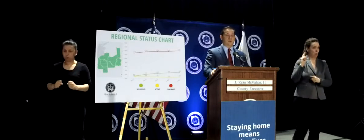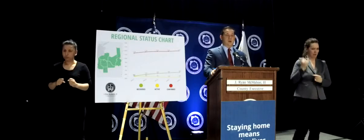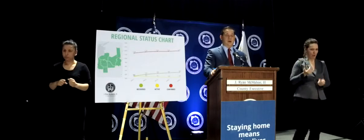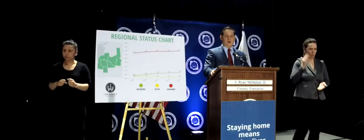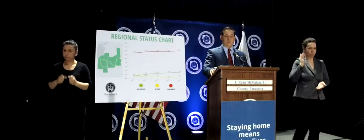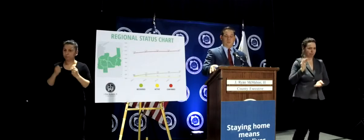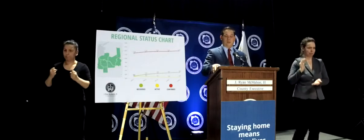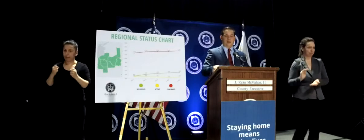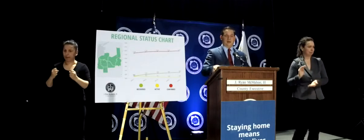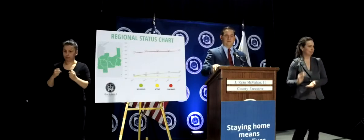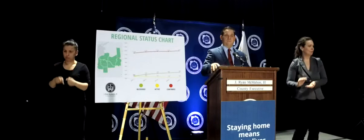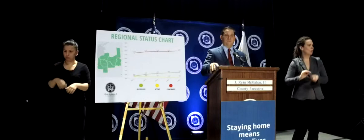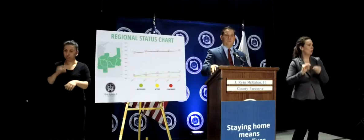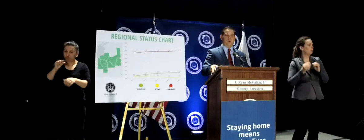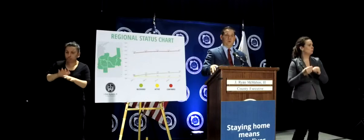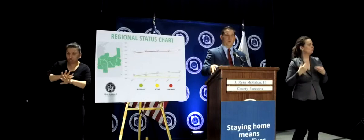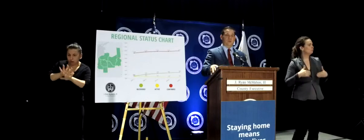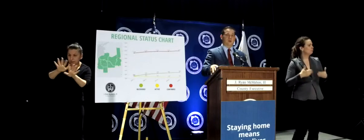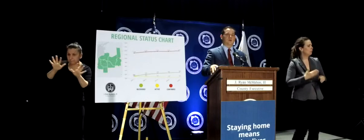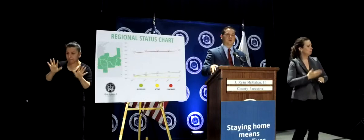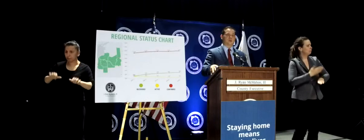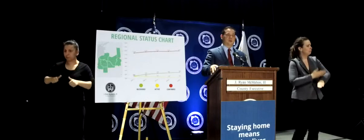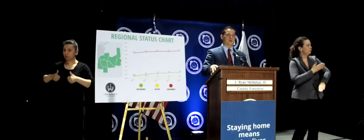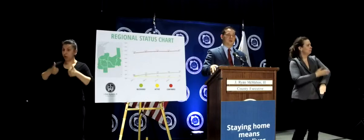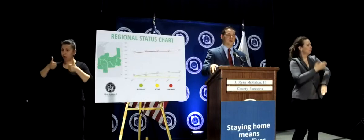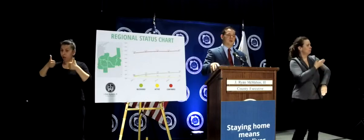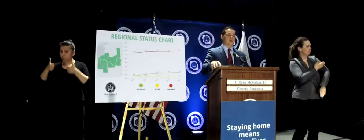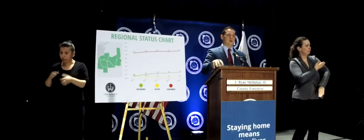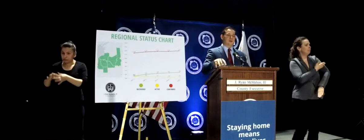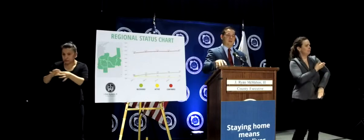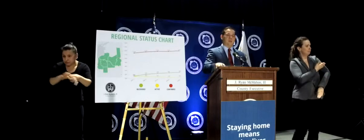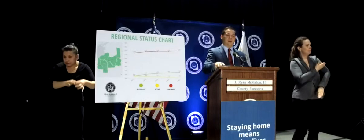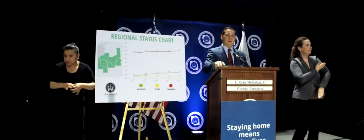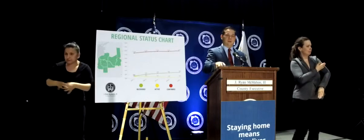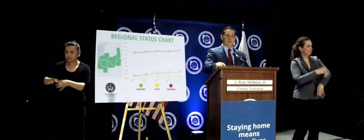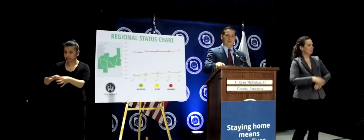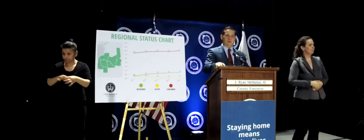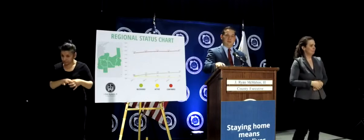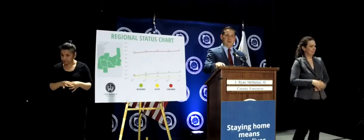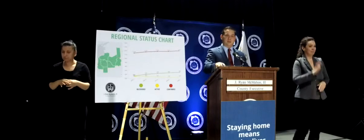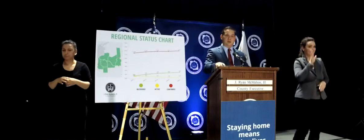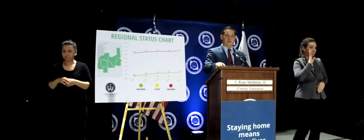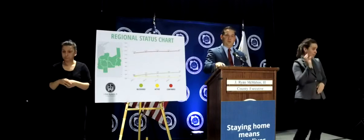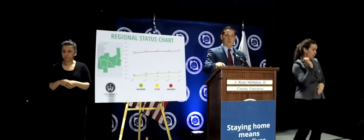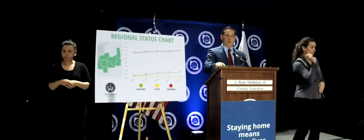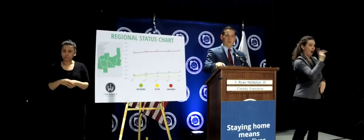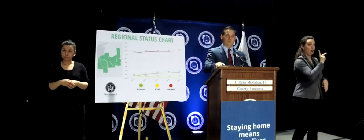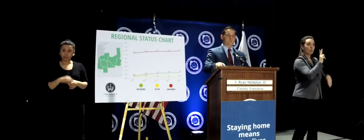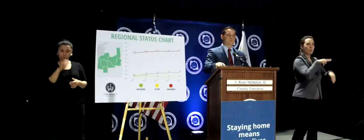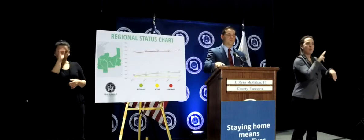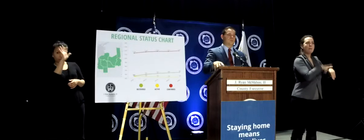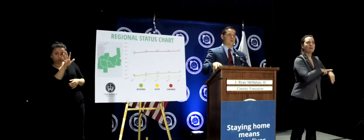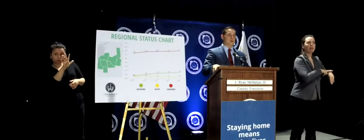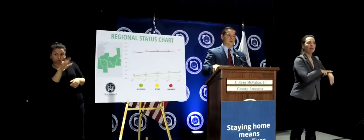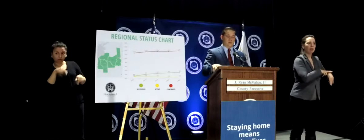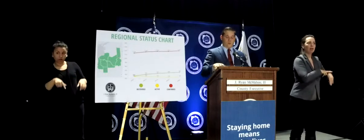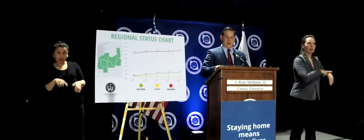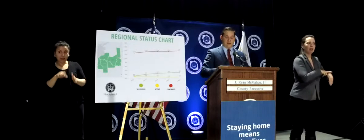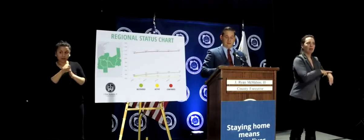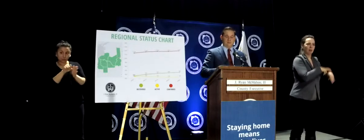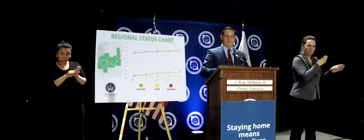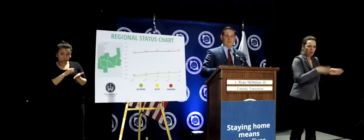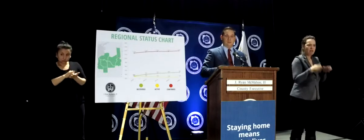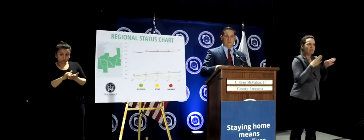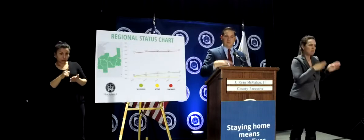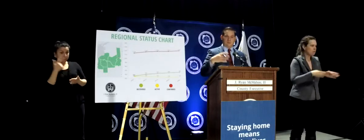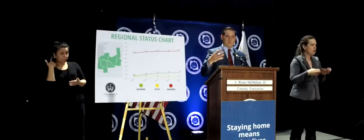direction. We're planning for what a restart looks like. That plan we need the state to be comfortable with, and then the